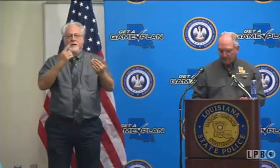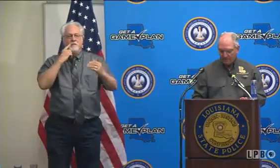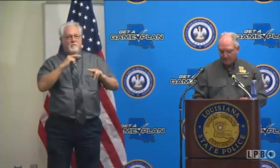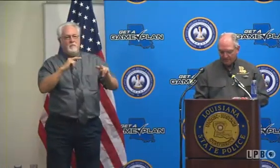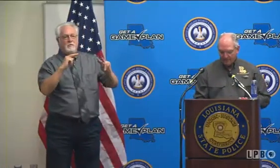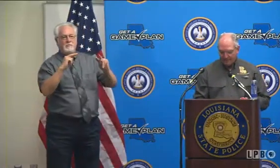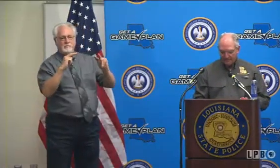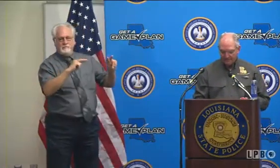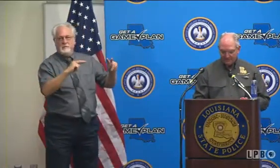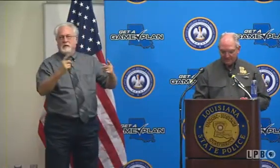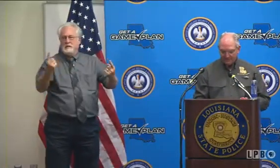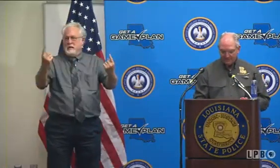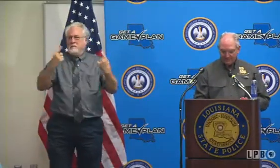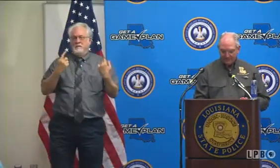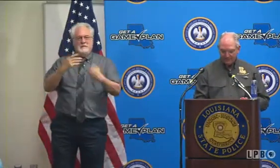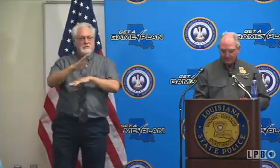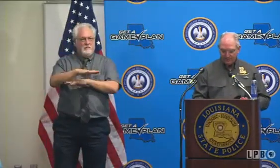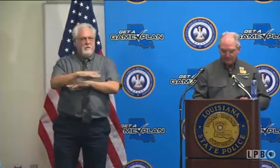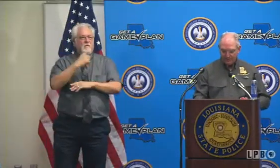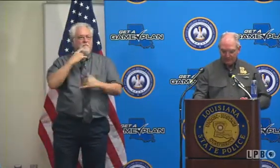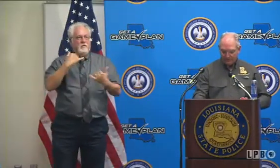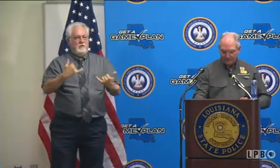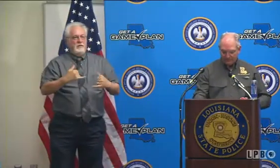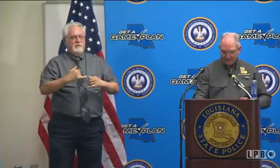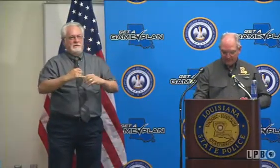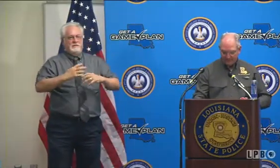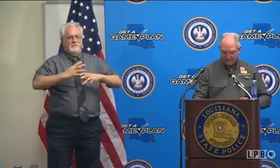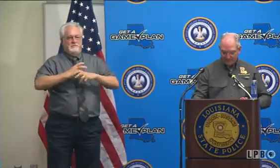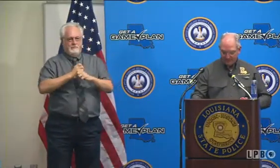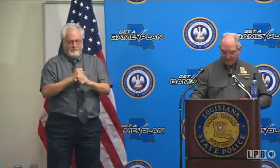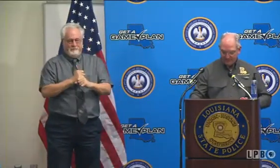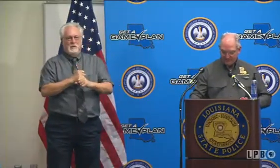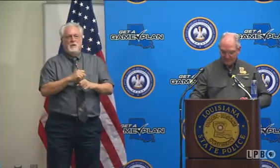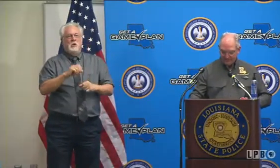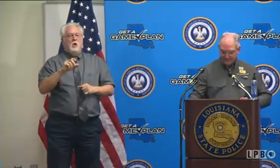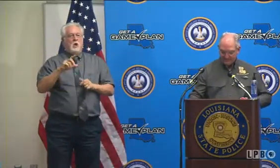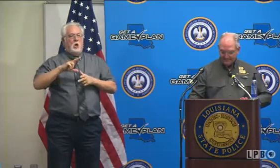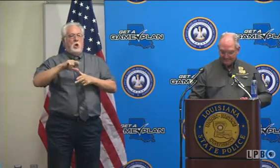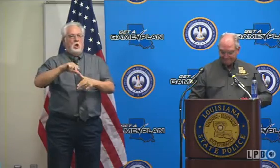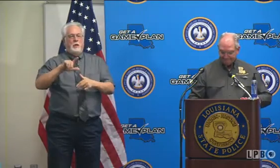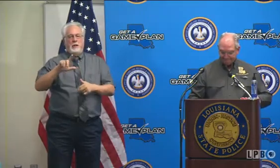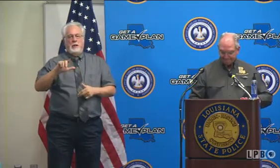for coming out this afternoon for this briefing on Hurricane Laura.